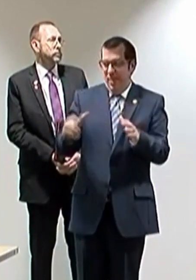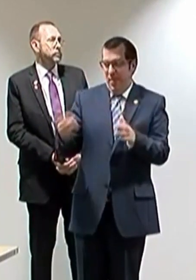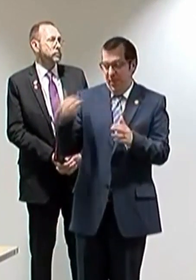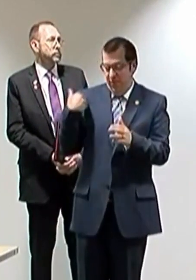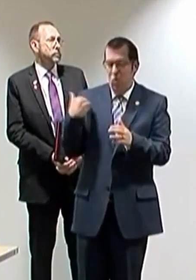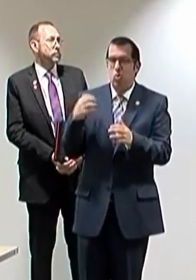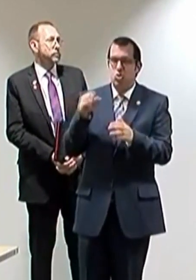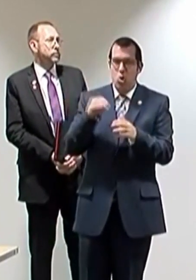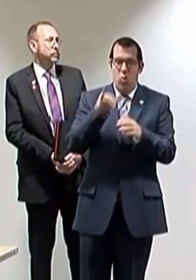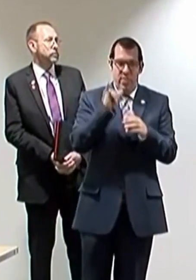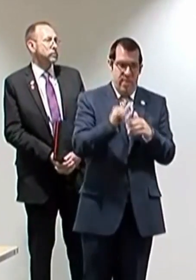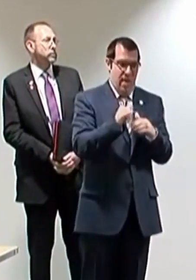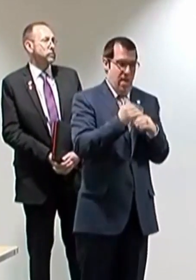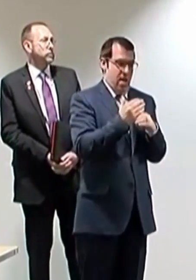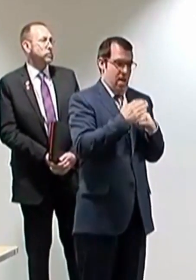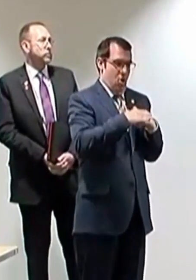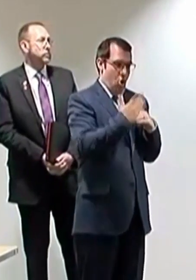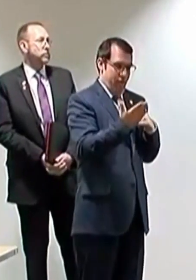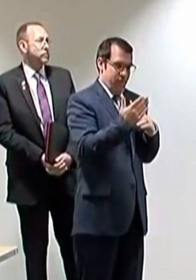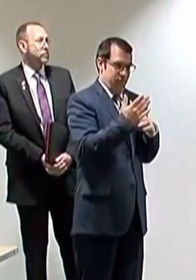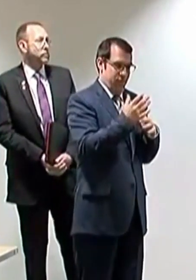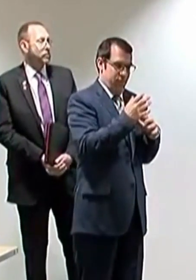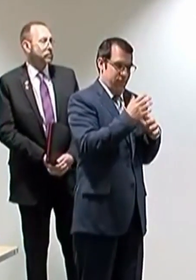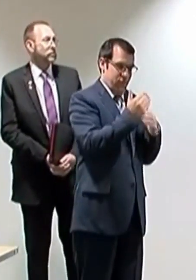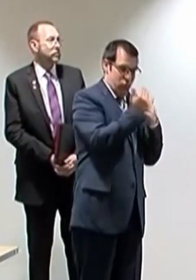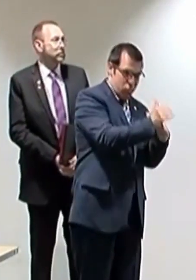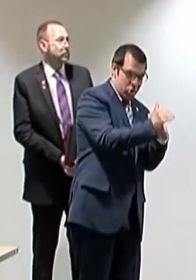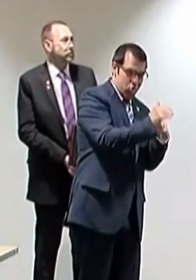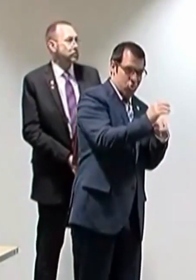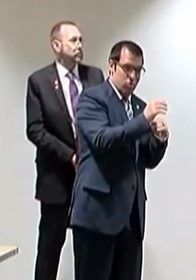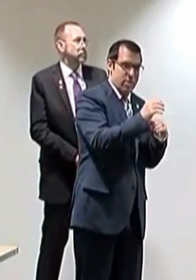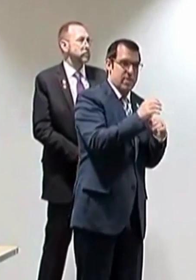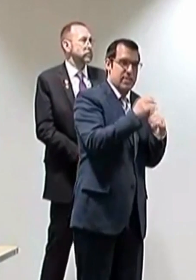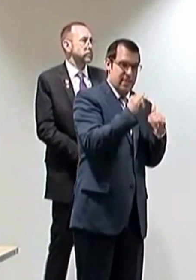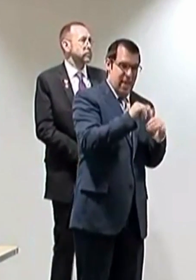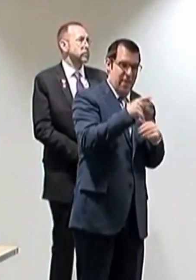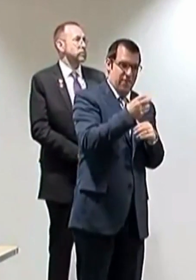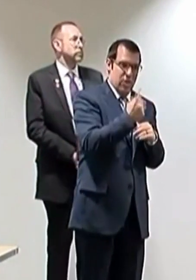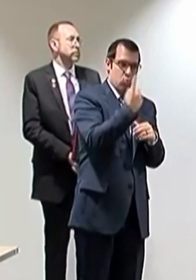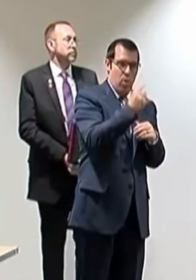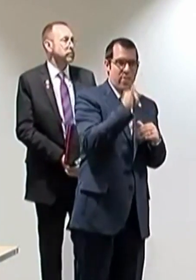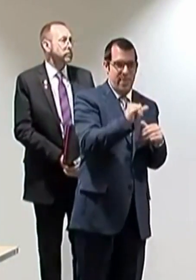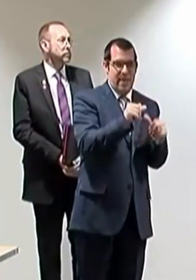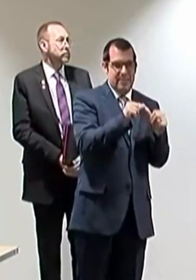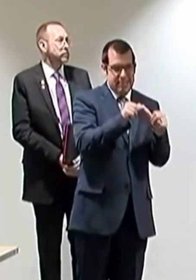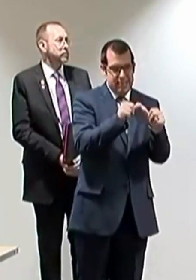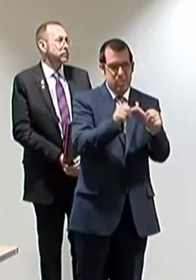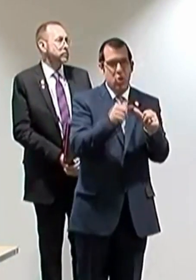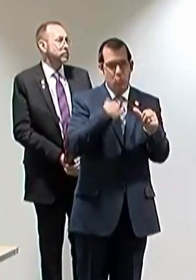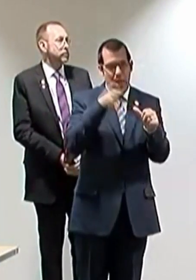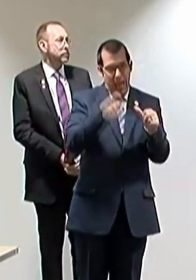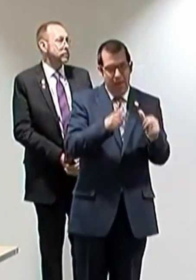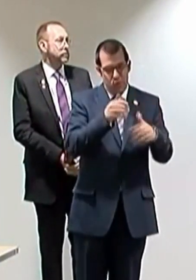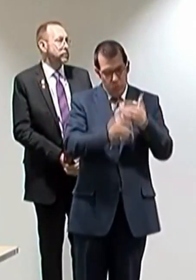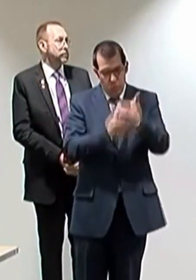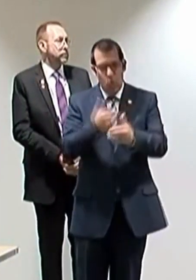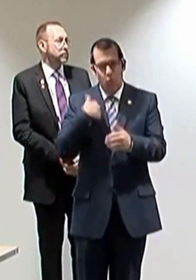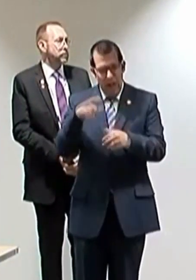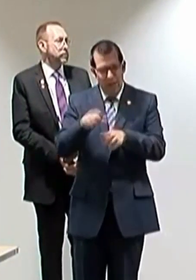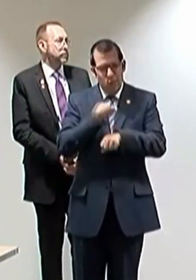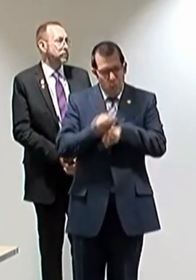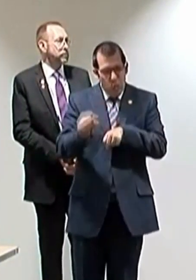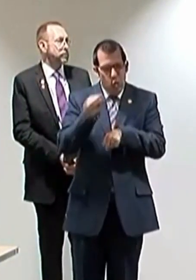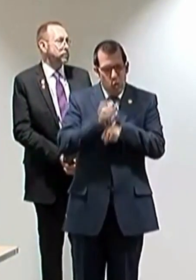the restrictions in Phase 1 is consistent with where we need to go, and we've just simply got to really work hard